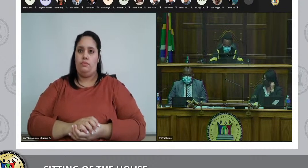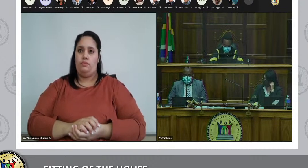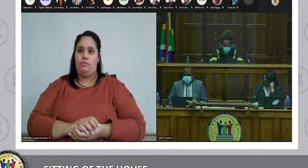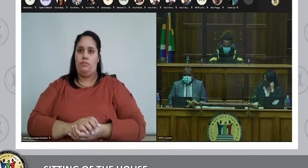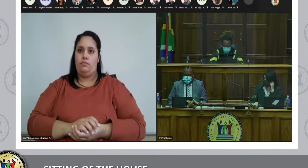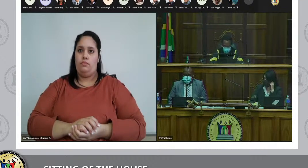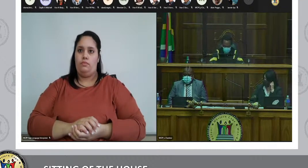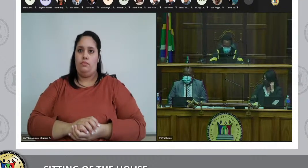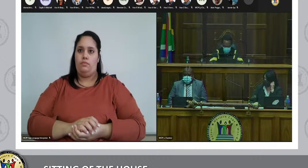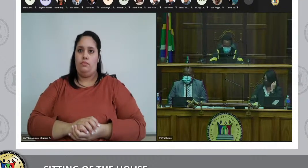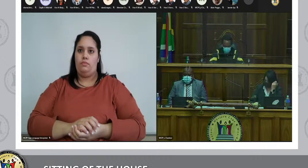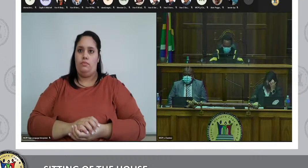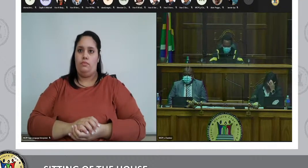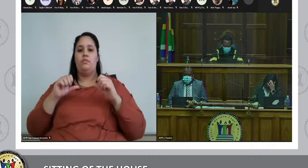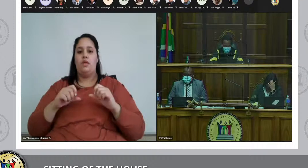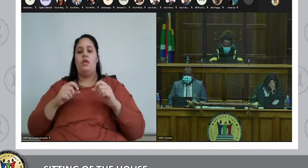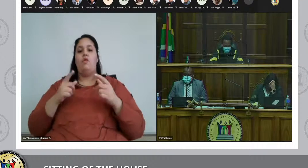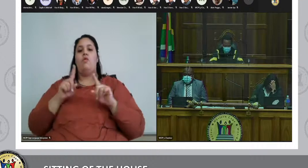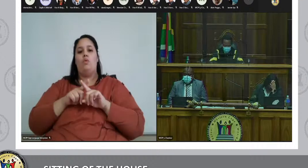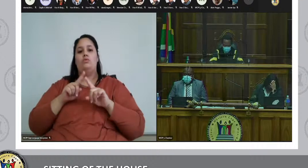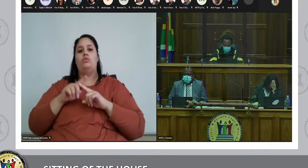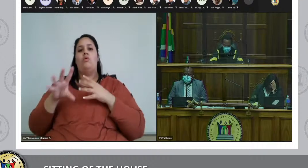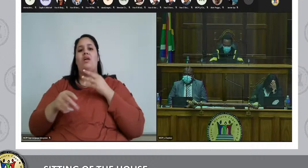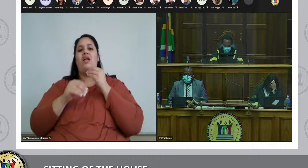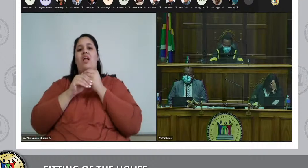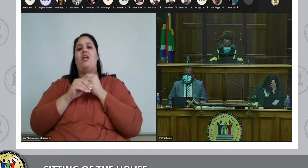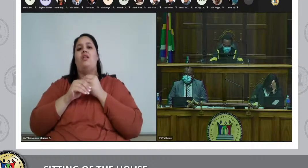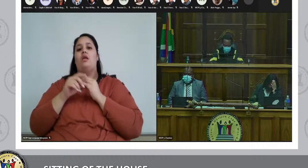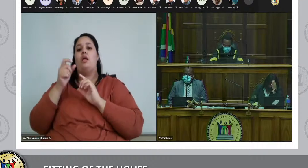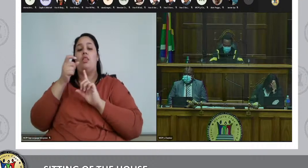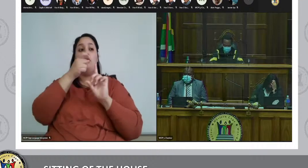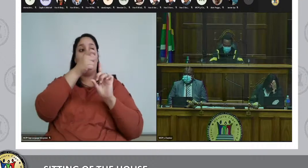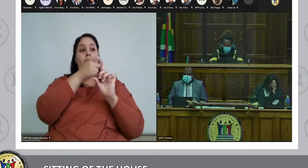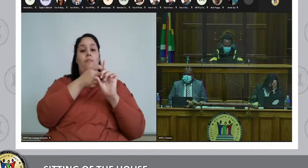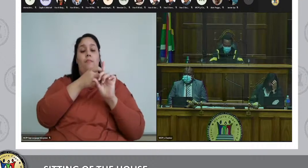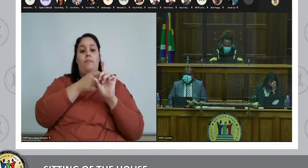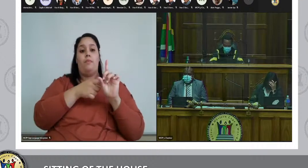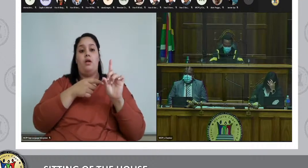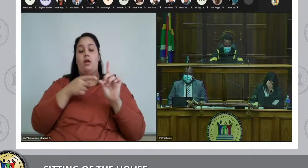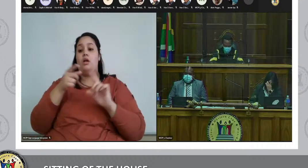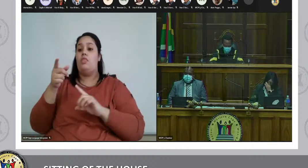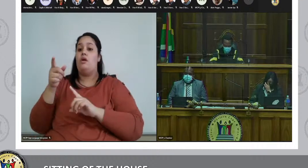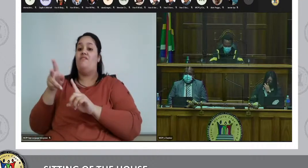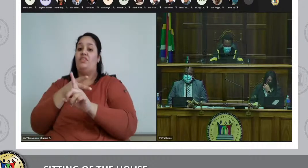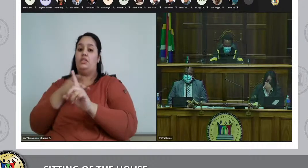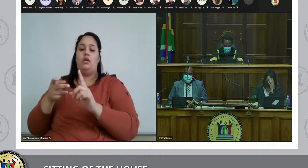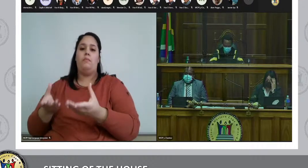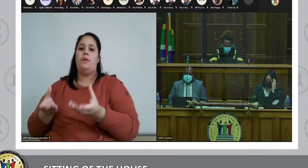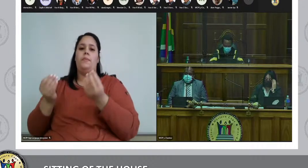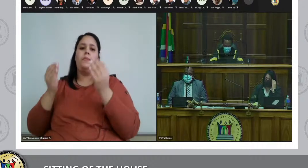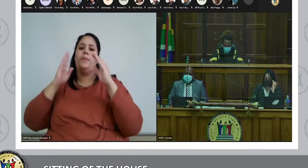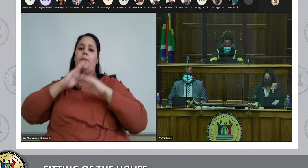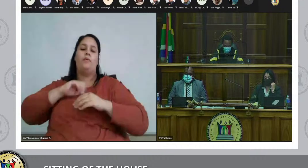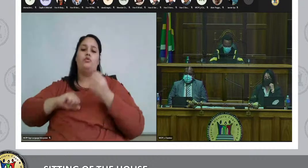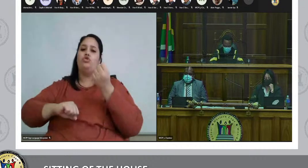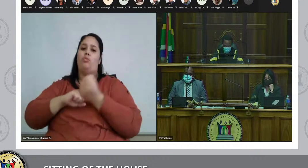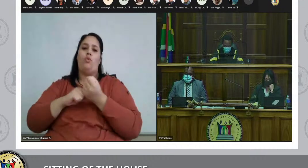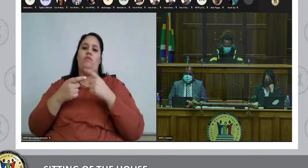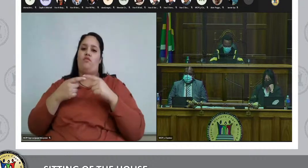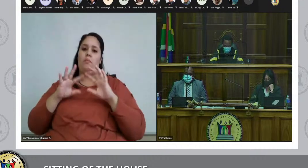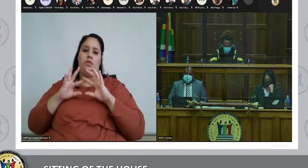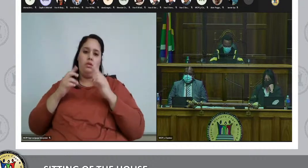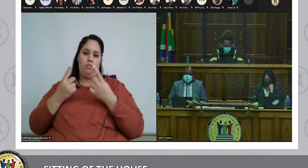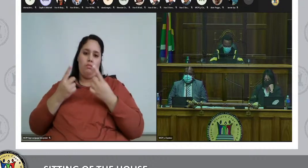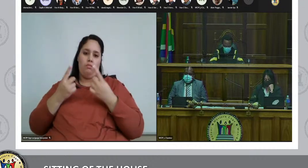input that the complainant has not been receiving support from the department, but I want to put on